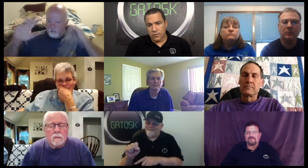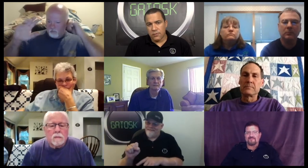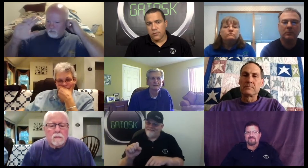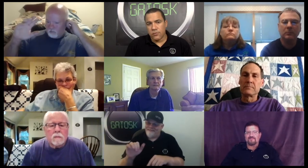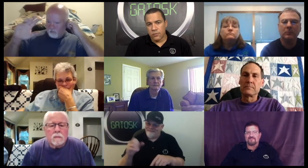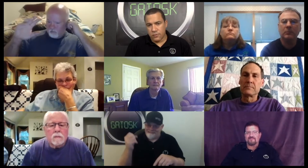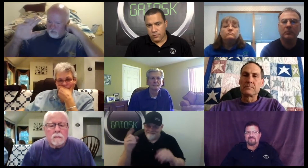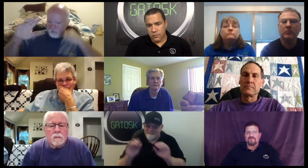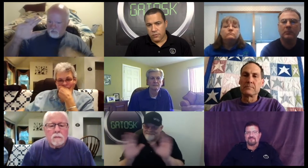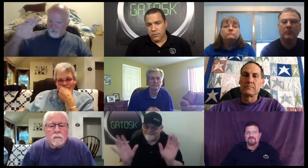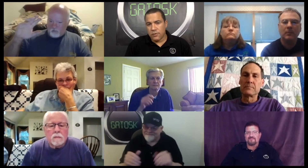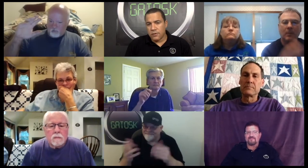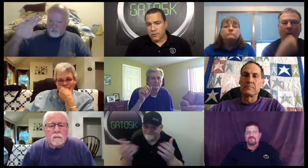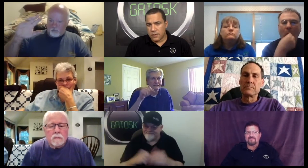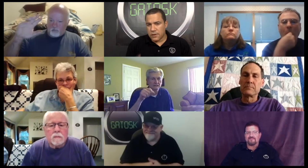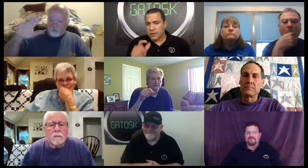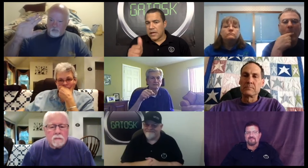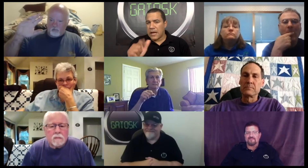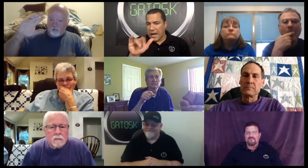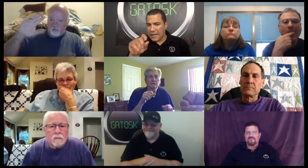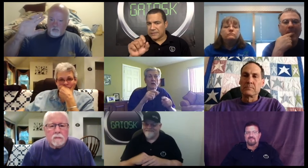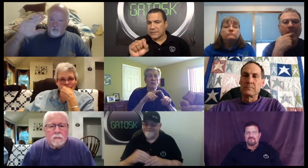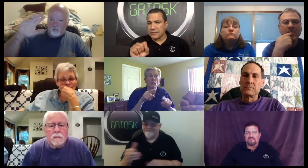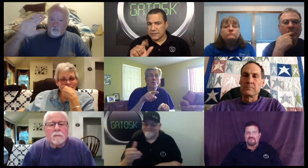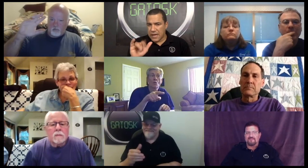customers. So is that understood? Understand that?